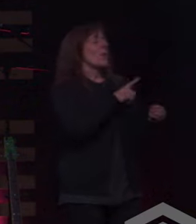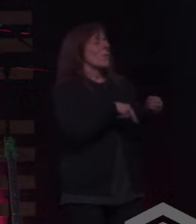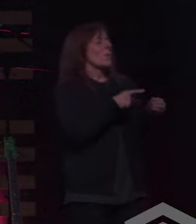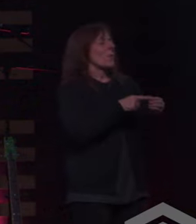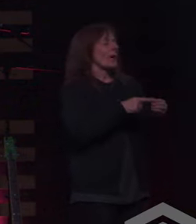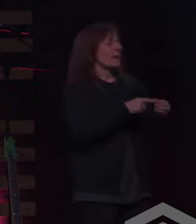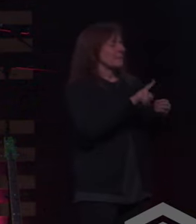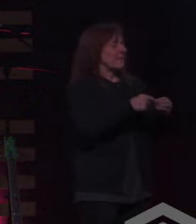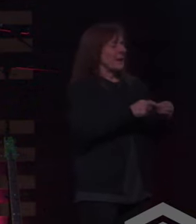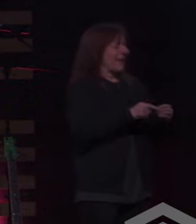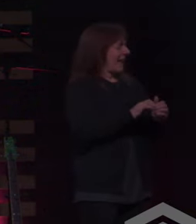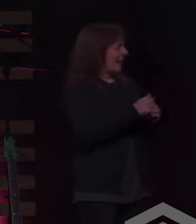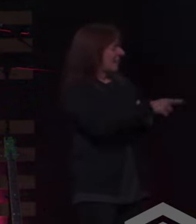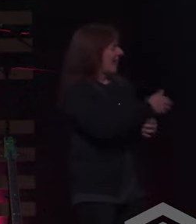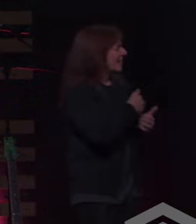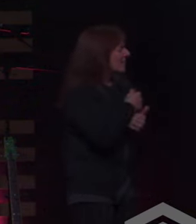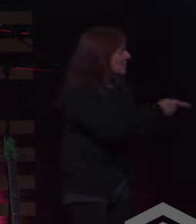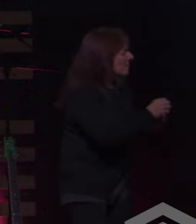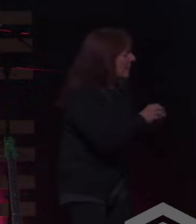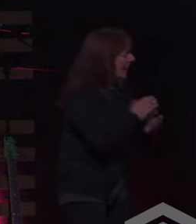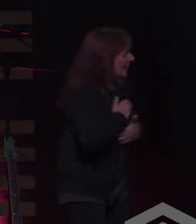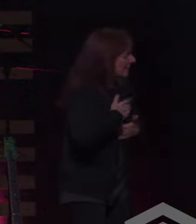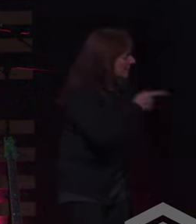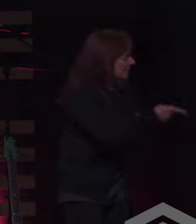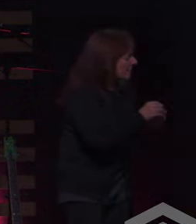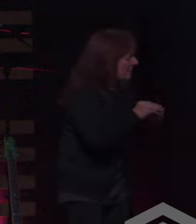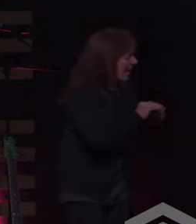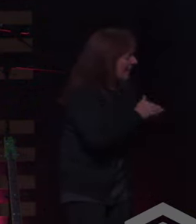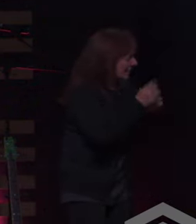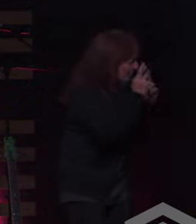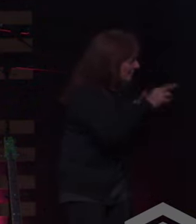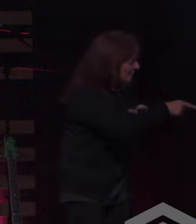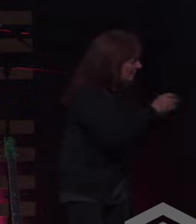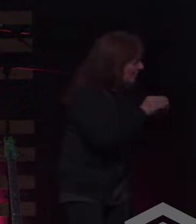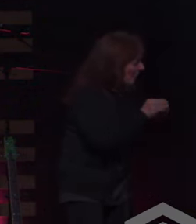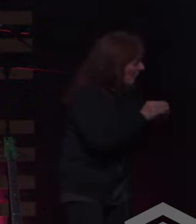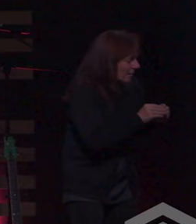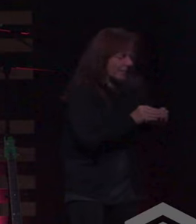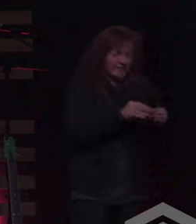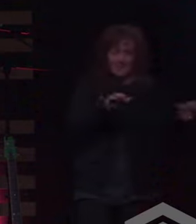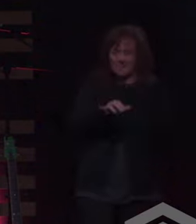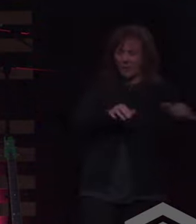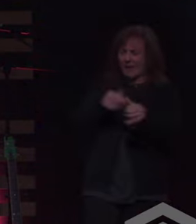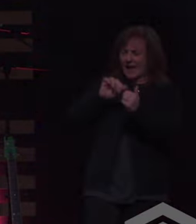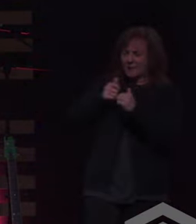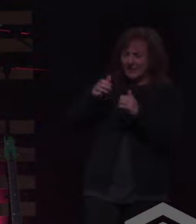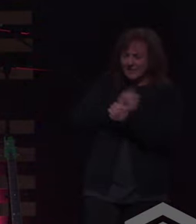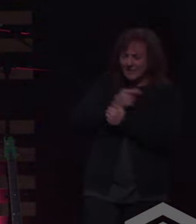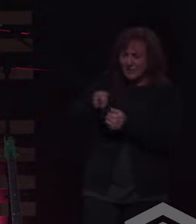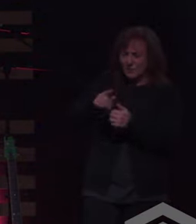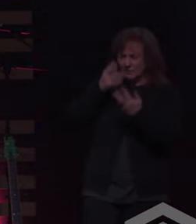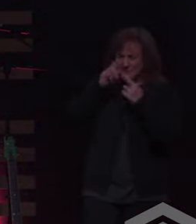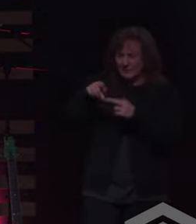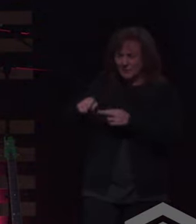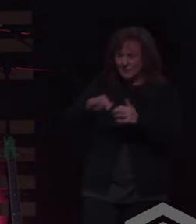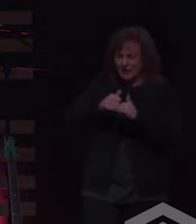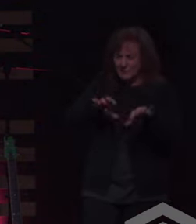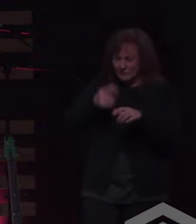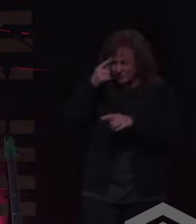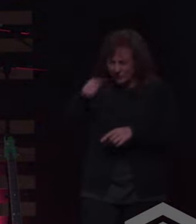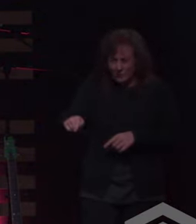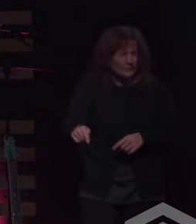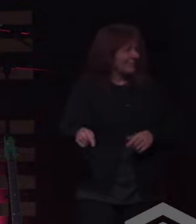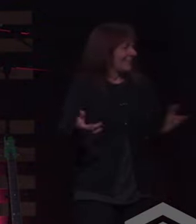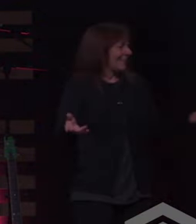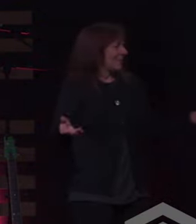When it's just about, hey, how can I love you? How can I please you? How can I be there for you? How can I respect you? And both sides are doing that. It doesn't matter about this